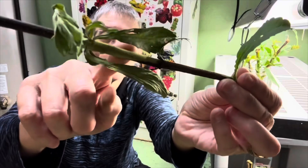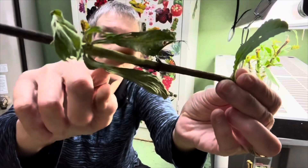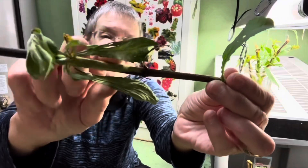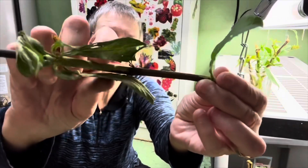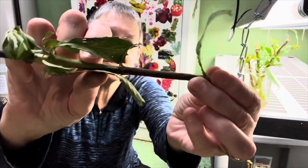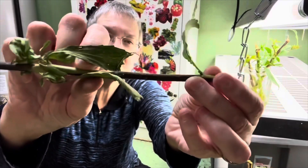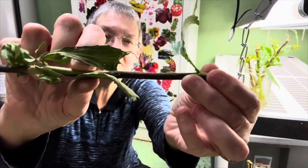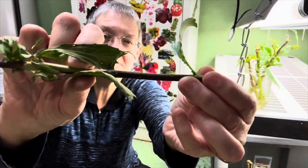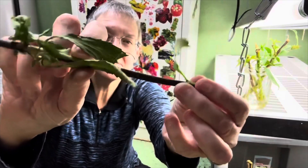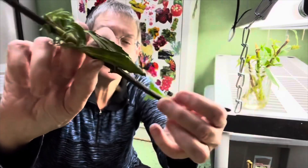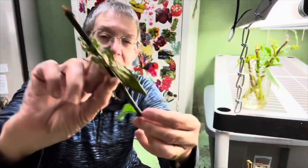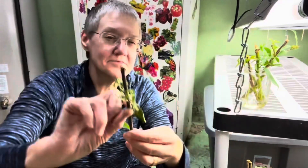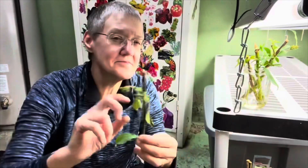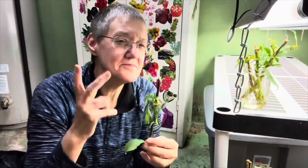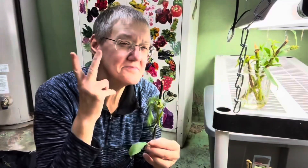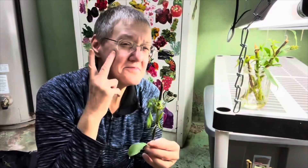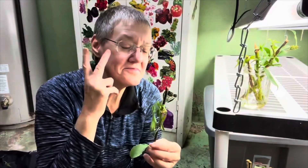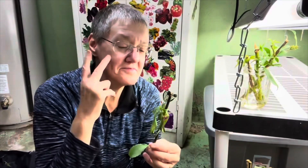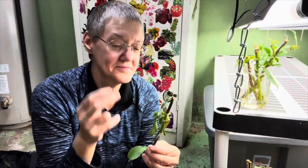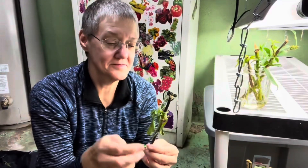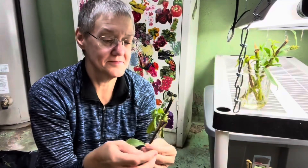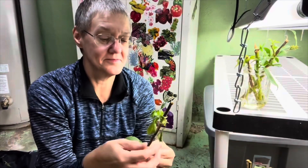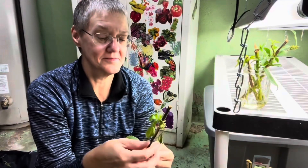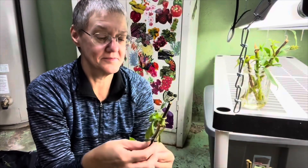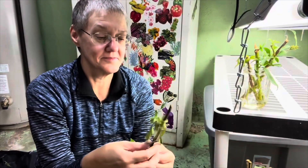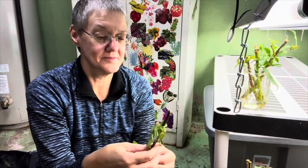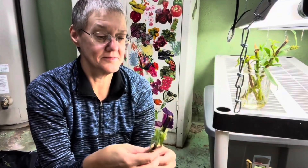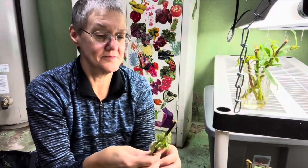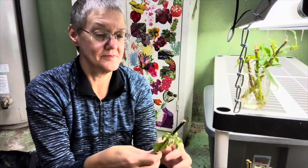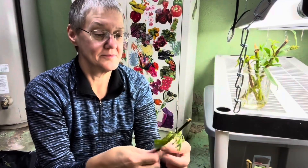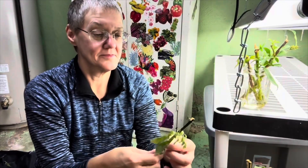here? So we'll see.